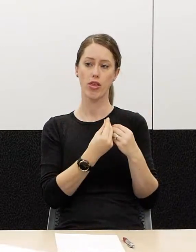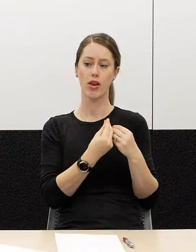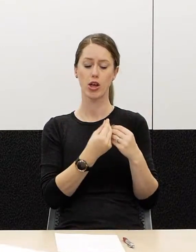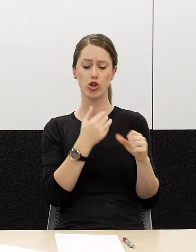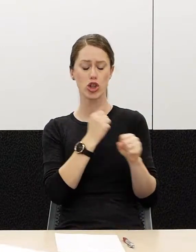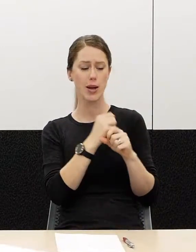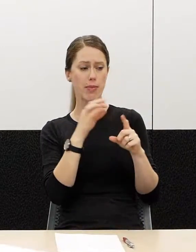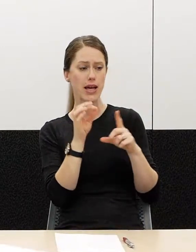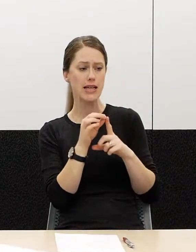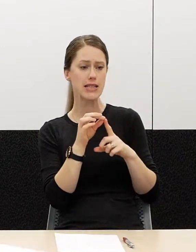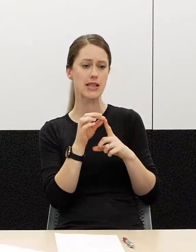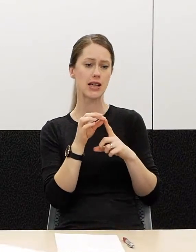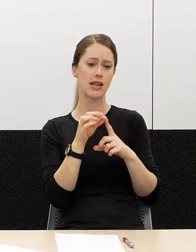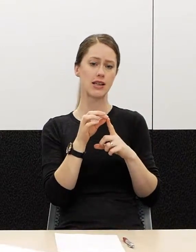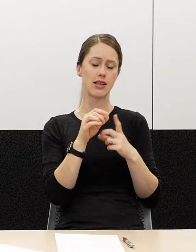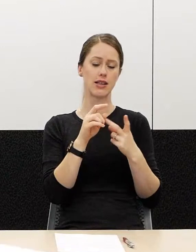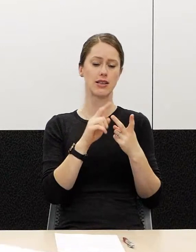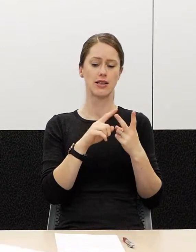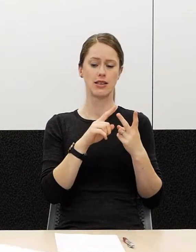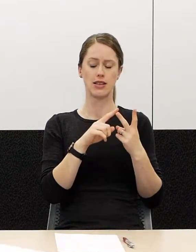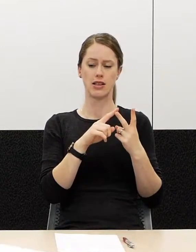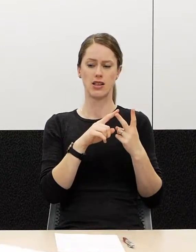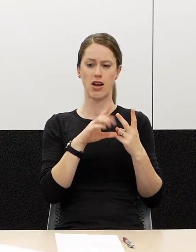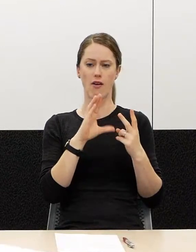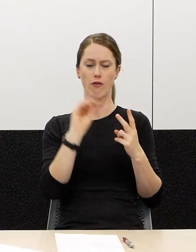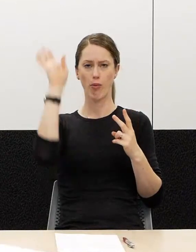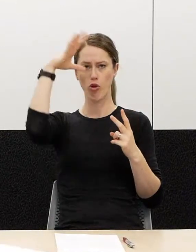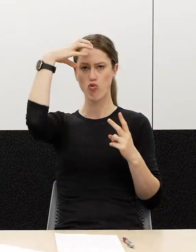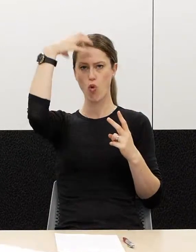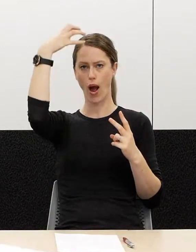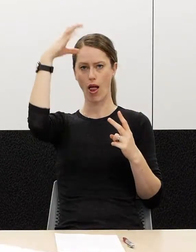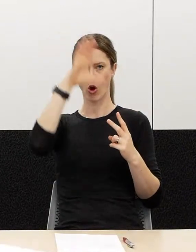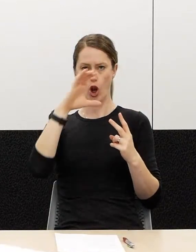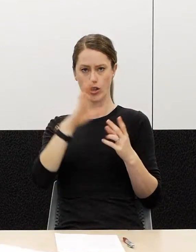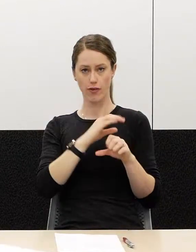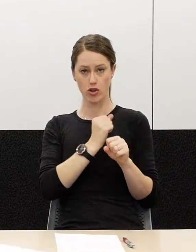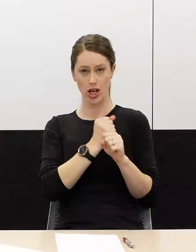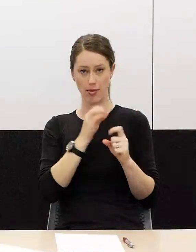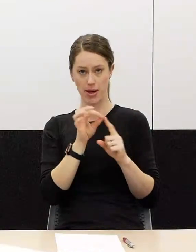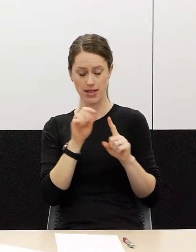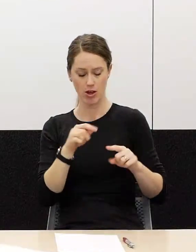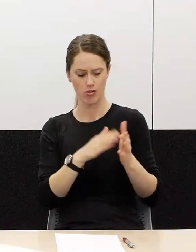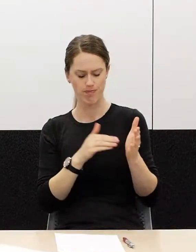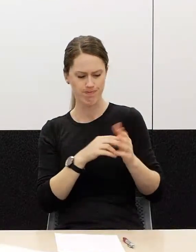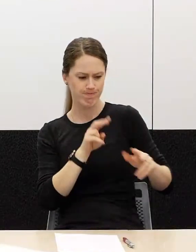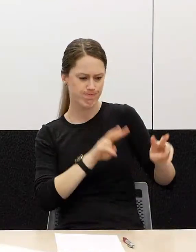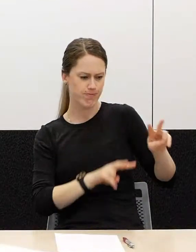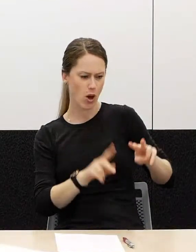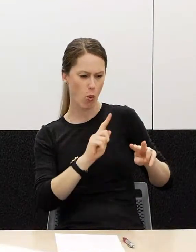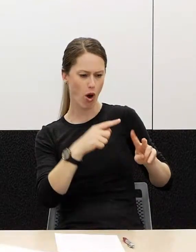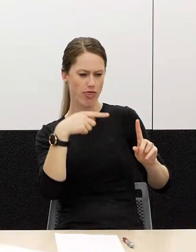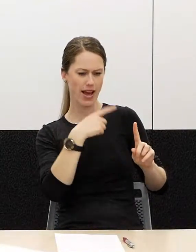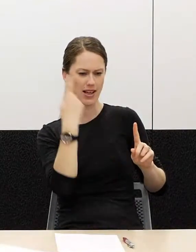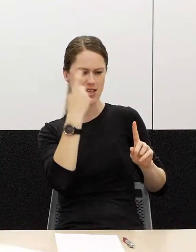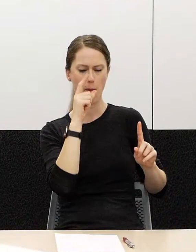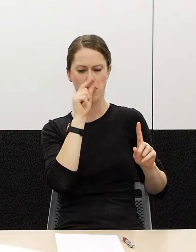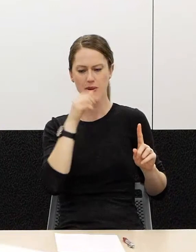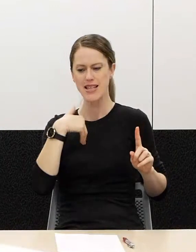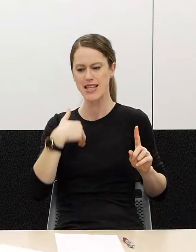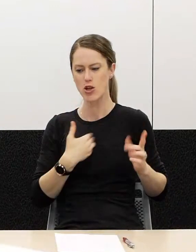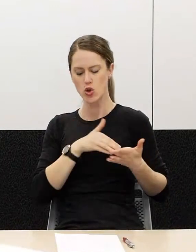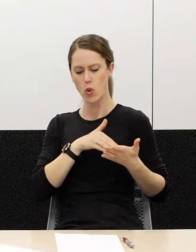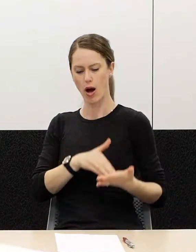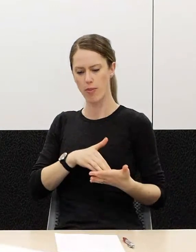some GPs and from the Royal College of GPs here in New Zealand to look at what they consider might be needed to